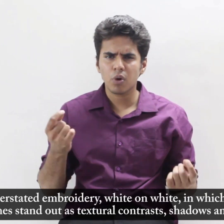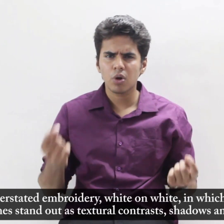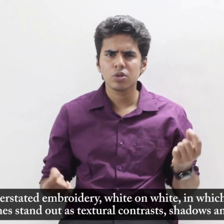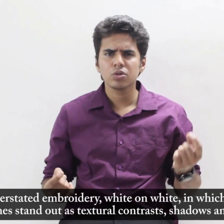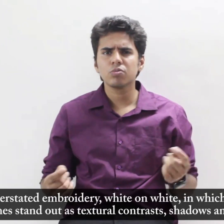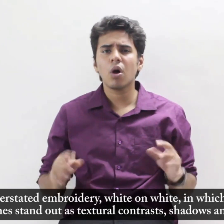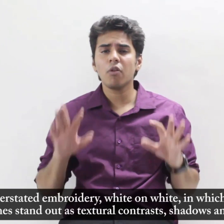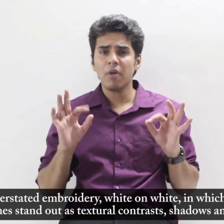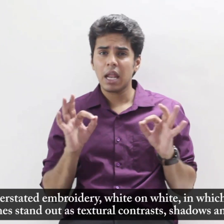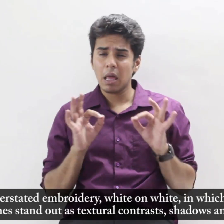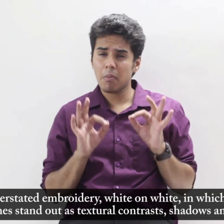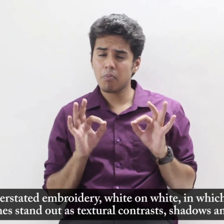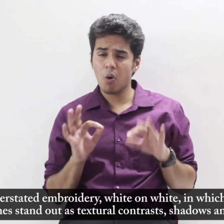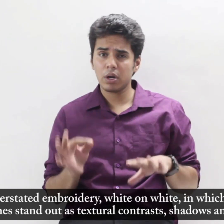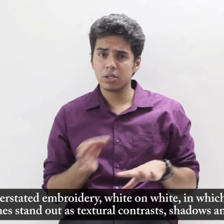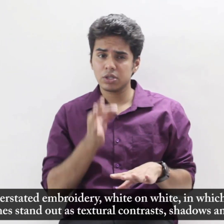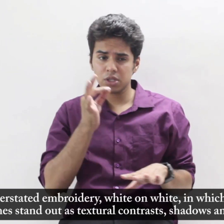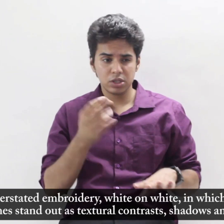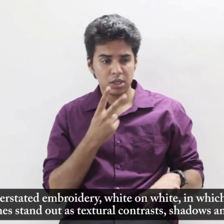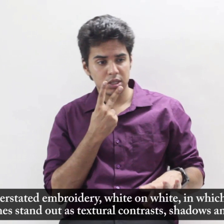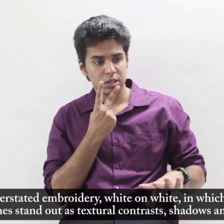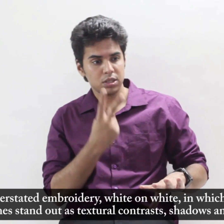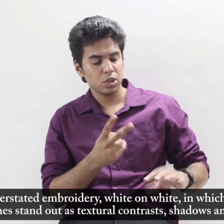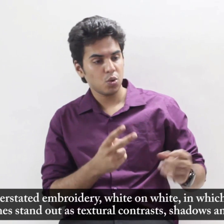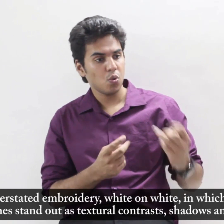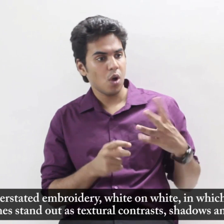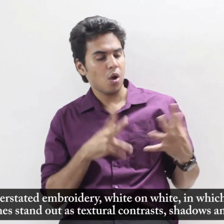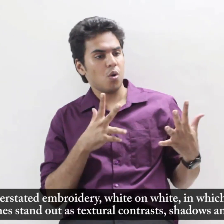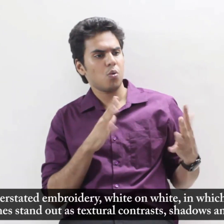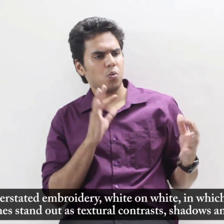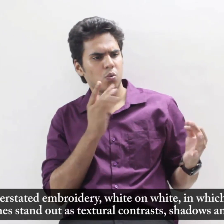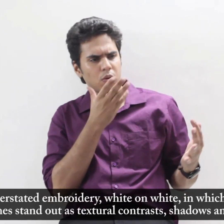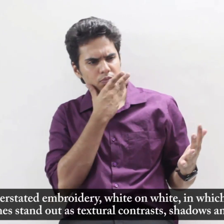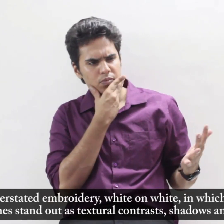as textural contrast, shadows, and decorations.